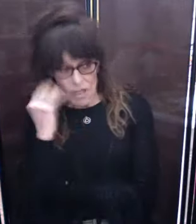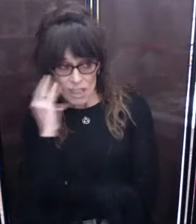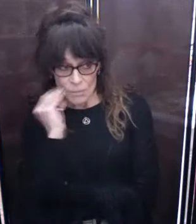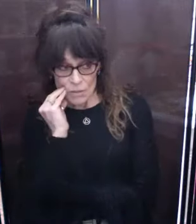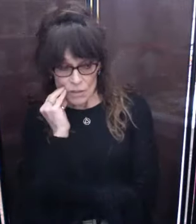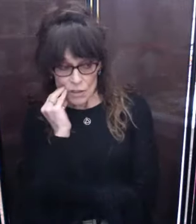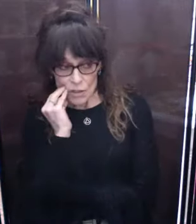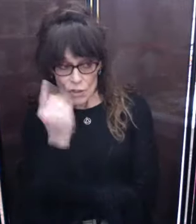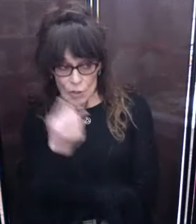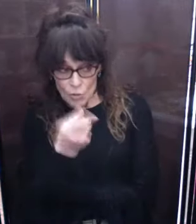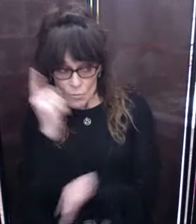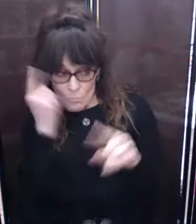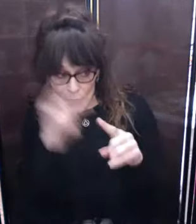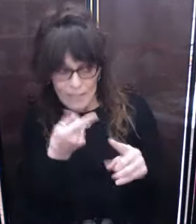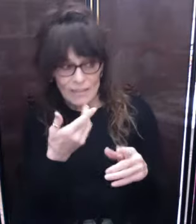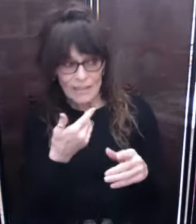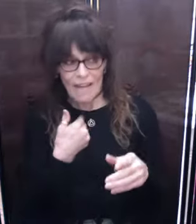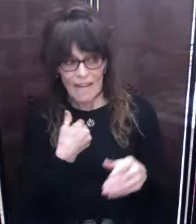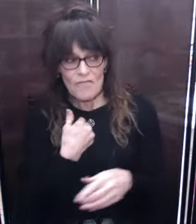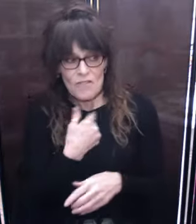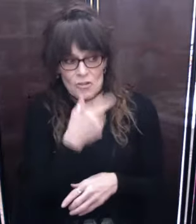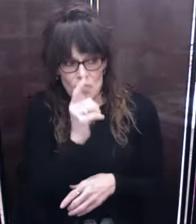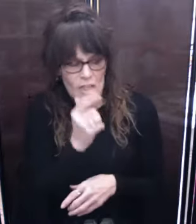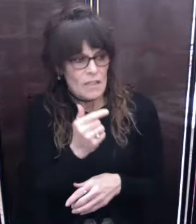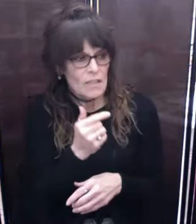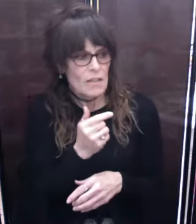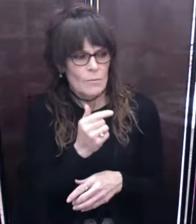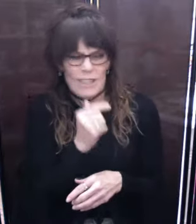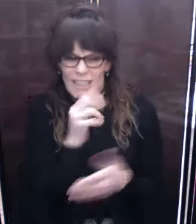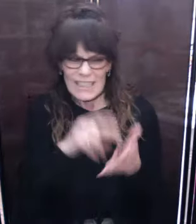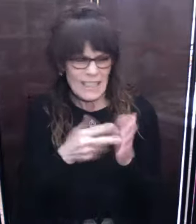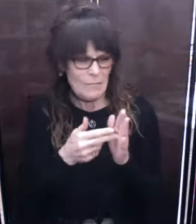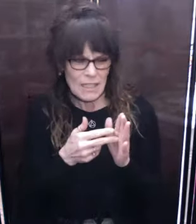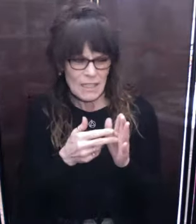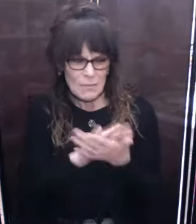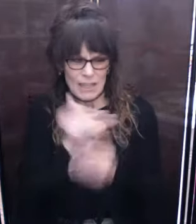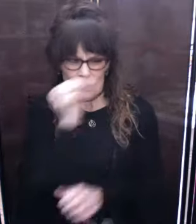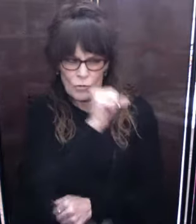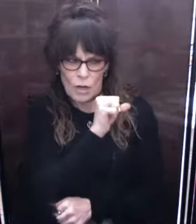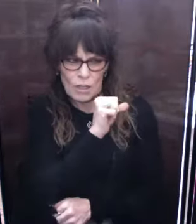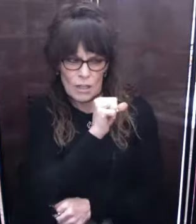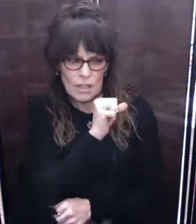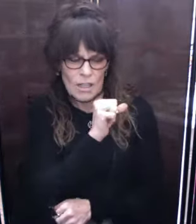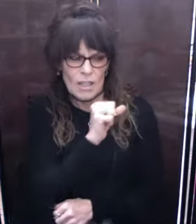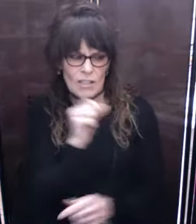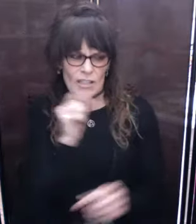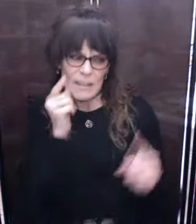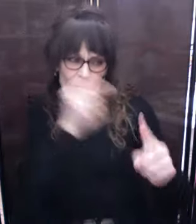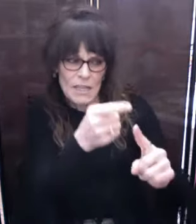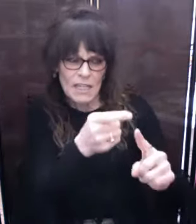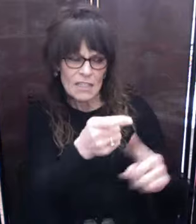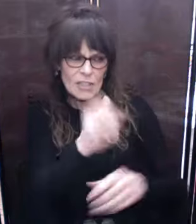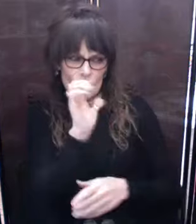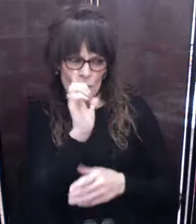you meant to have maybe a couple of drinks, but you didn't mean to get drunk? You didn't mean to drink as much as you did. You know, that maybe you